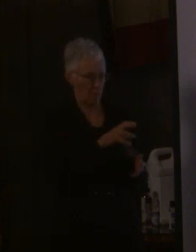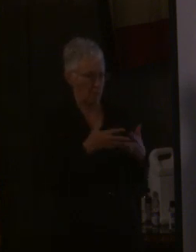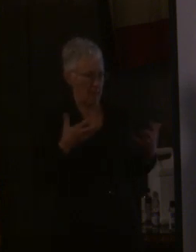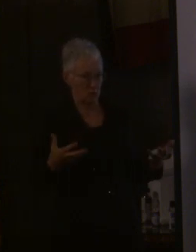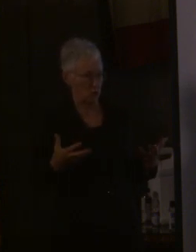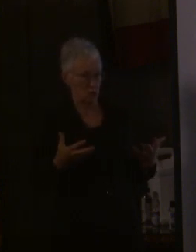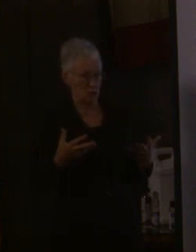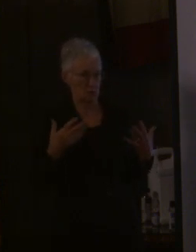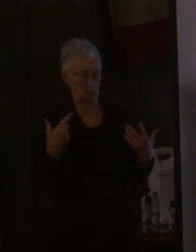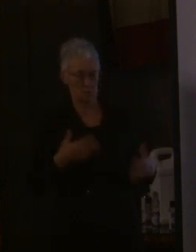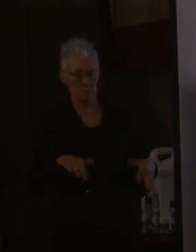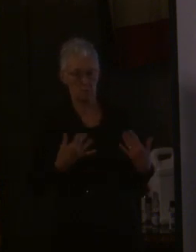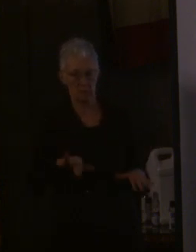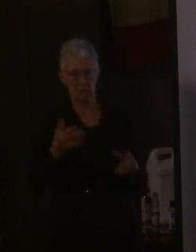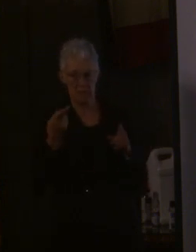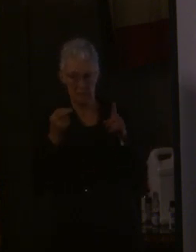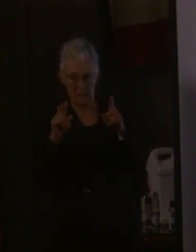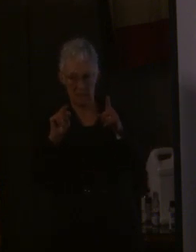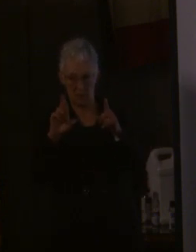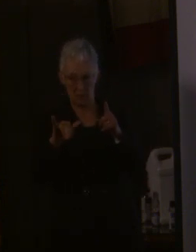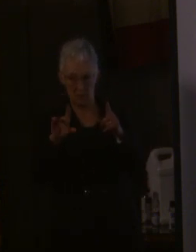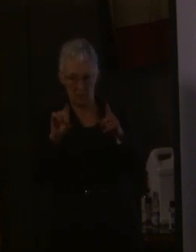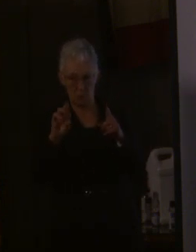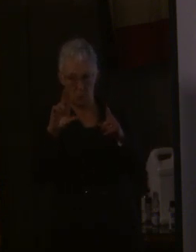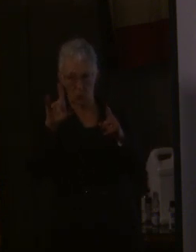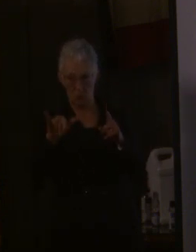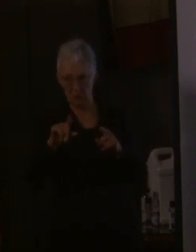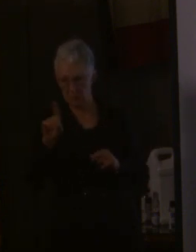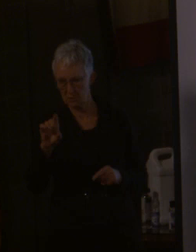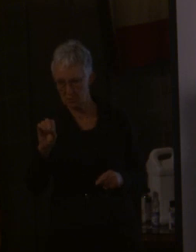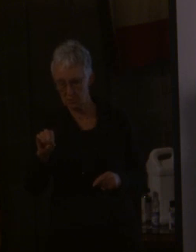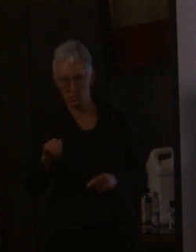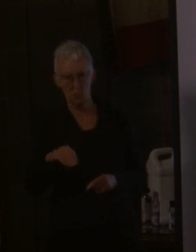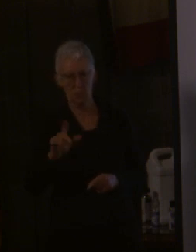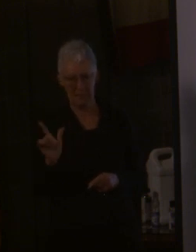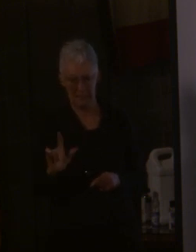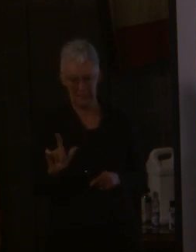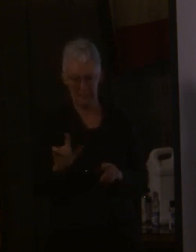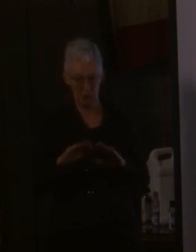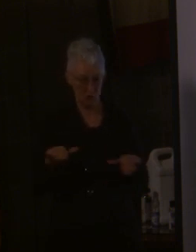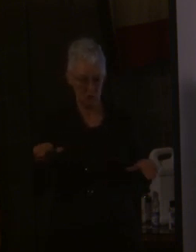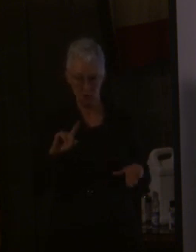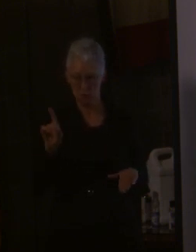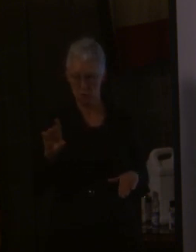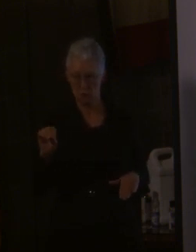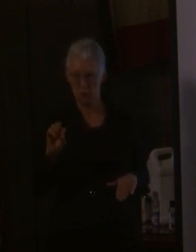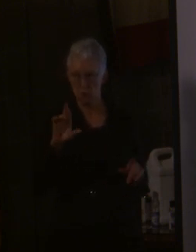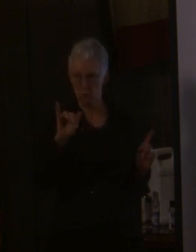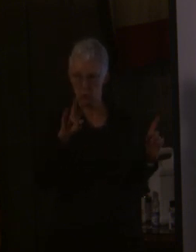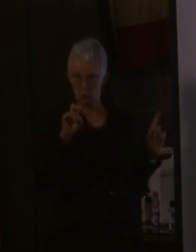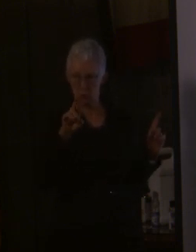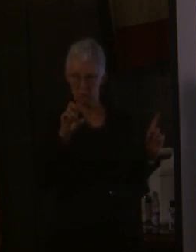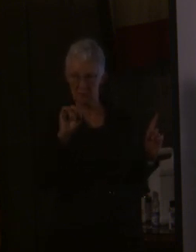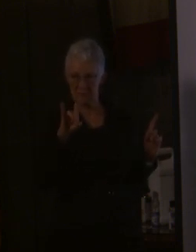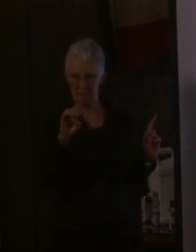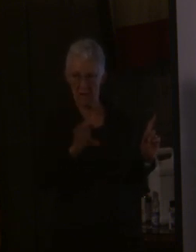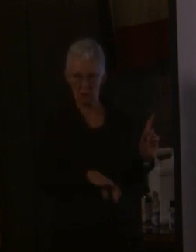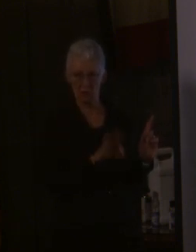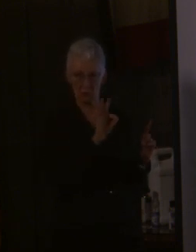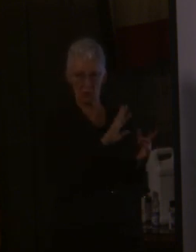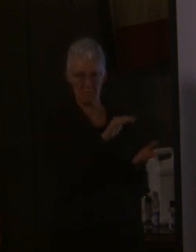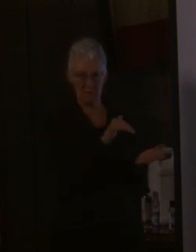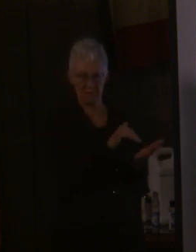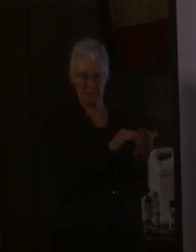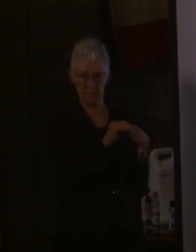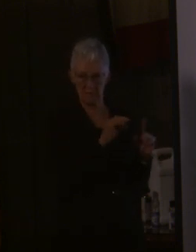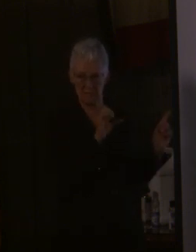the Henry Dorley Zoo, the Lincoln Children's Zoo, and our Riverside Discovery Center in Scotts Bluff. So we're setting aside a